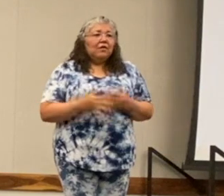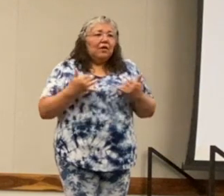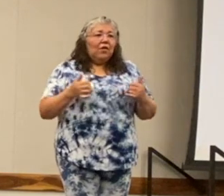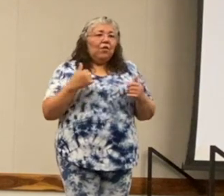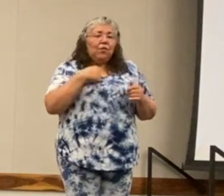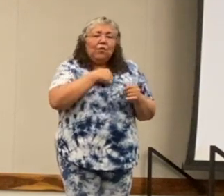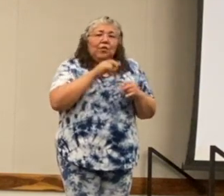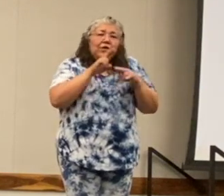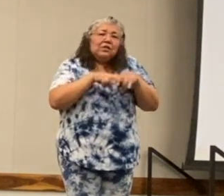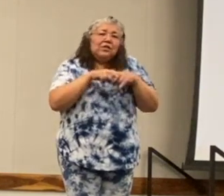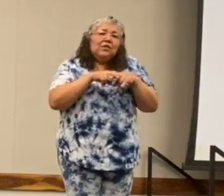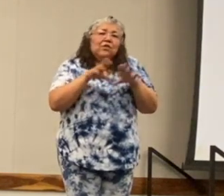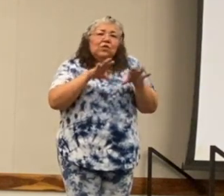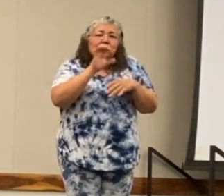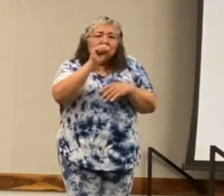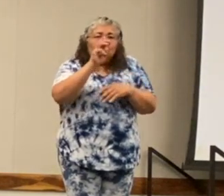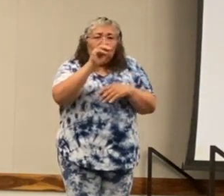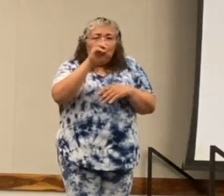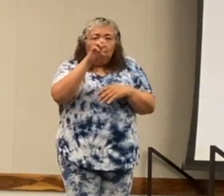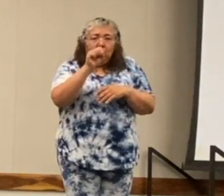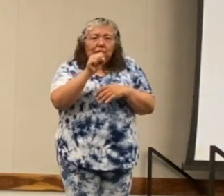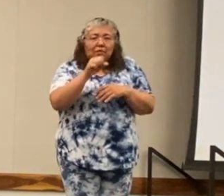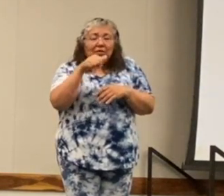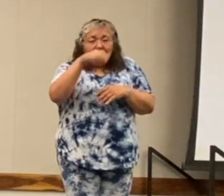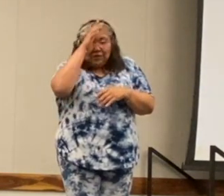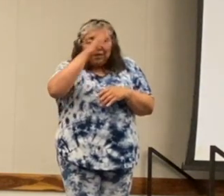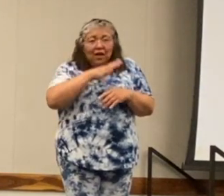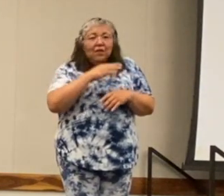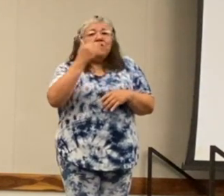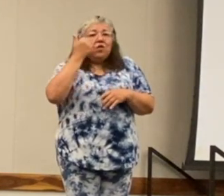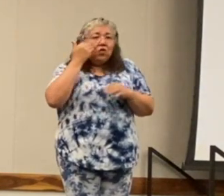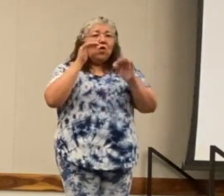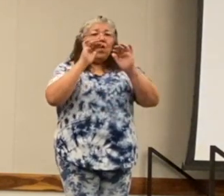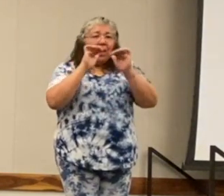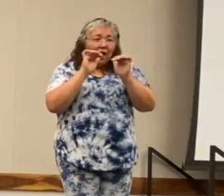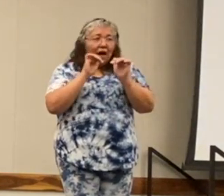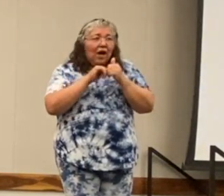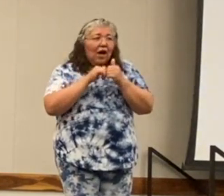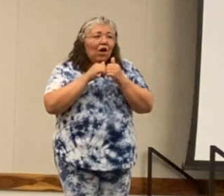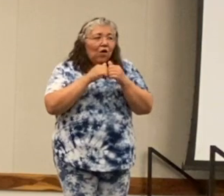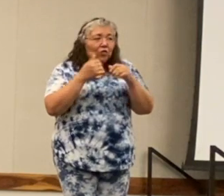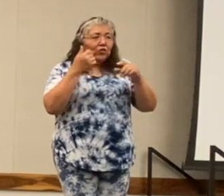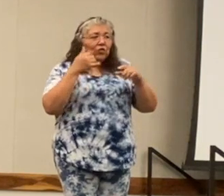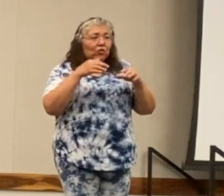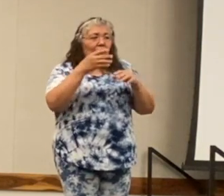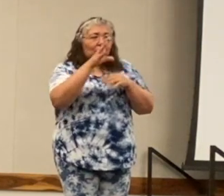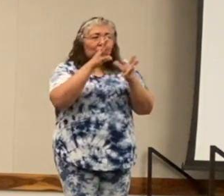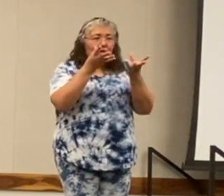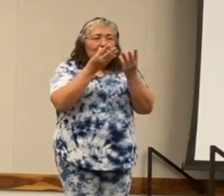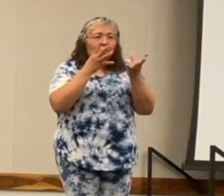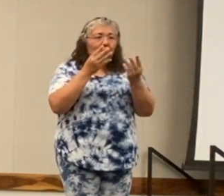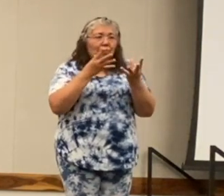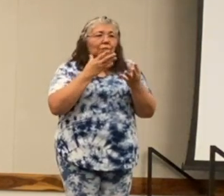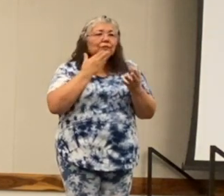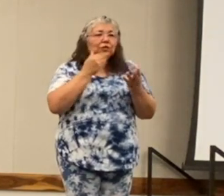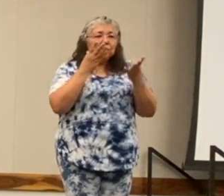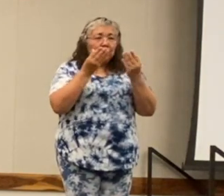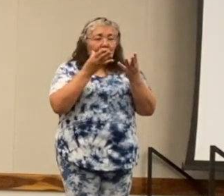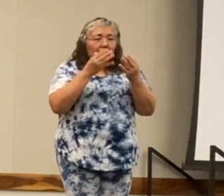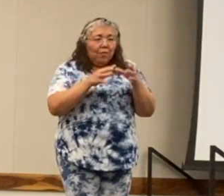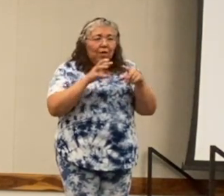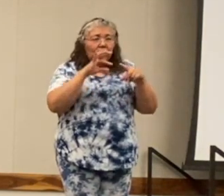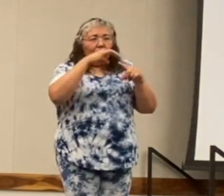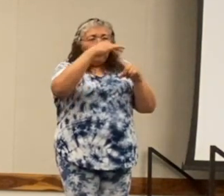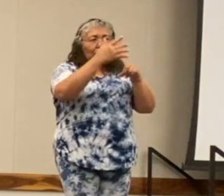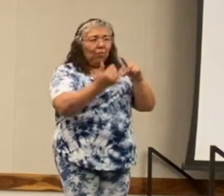we're sitting there doing s'mores, and these guys know how to roast a marshmallow, man. Right? They know how to do it. I